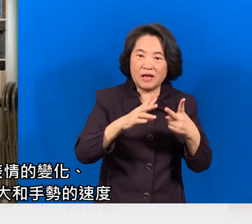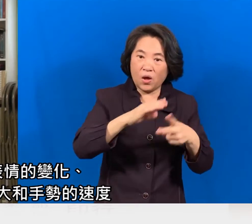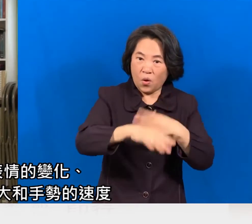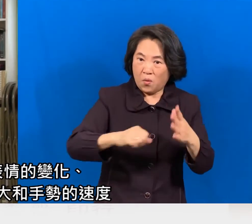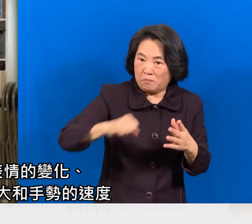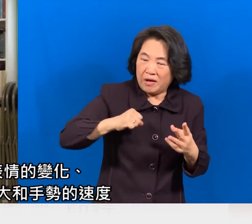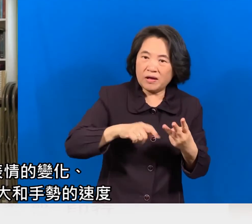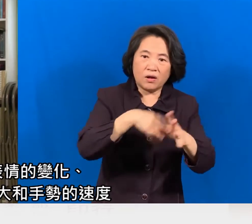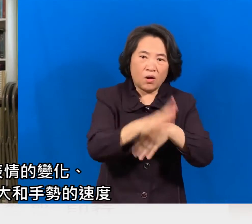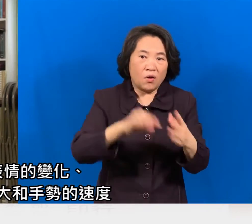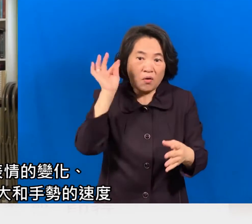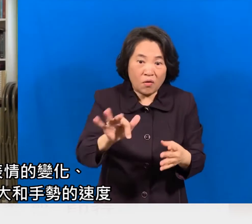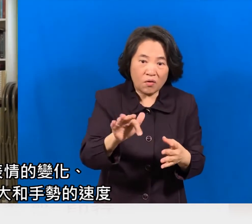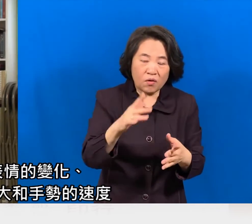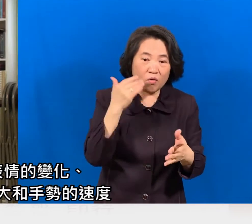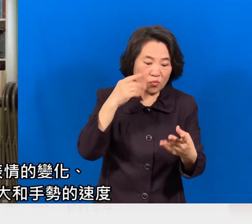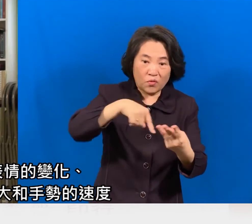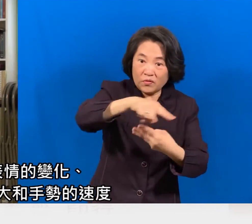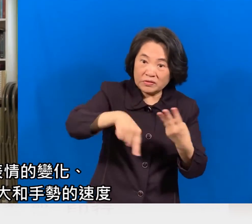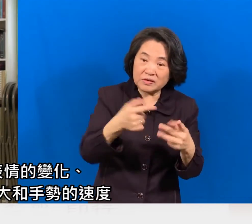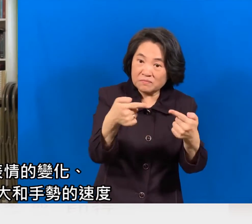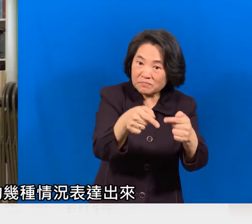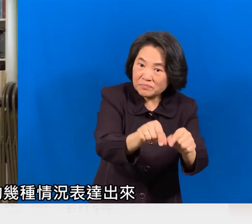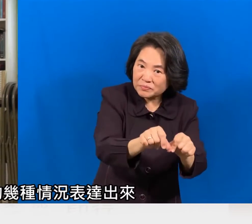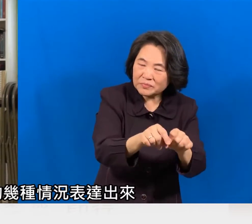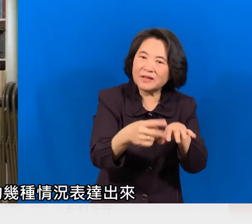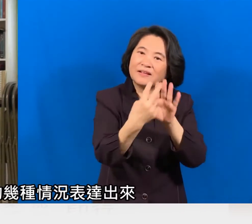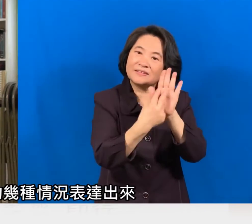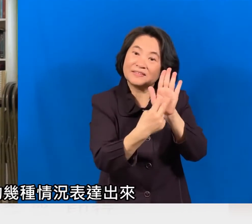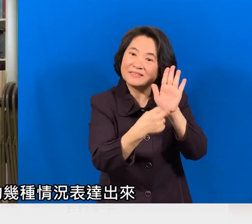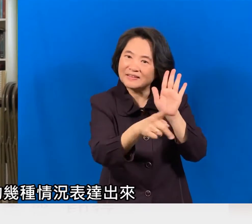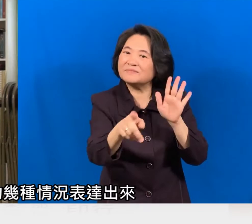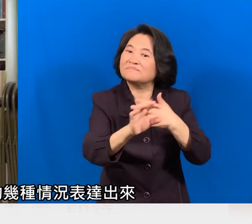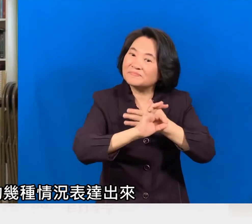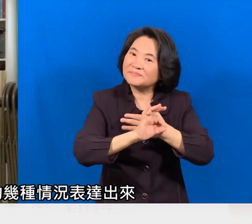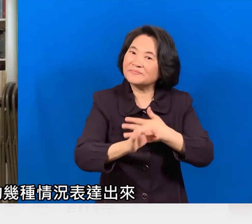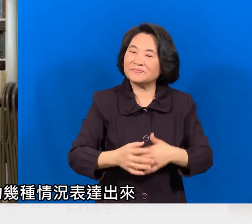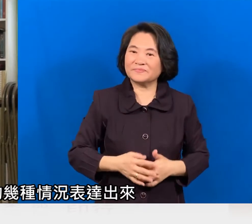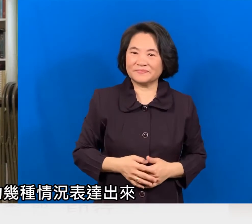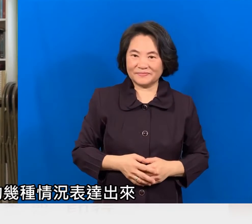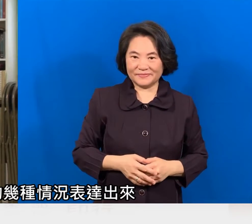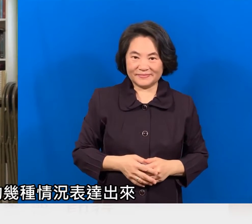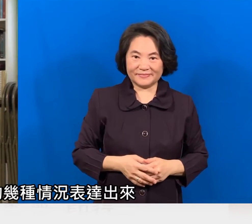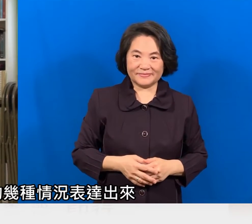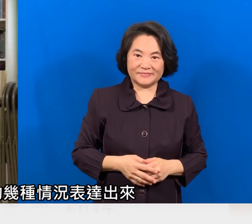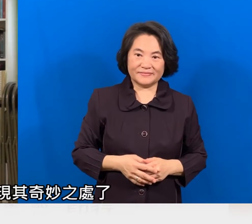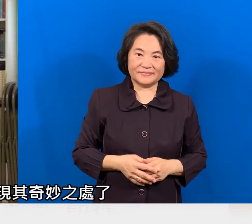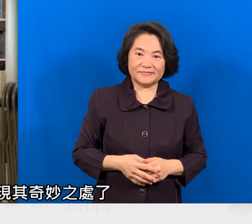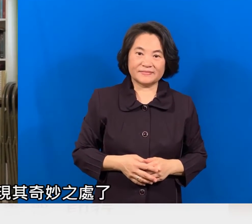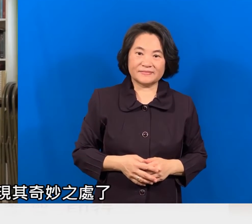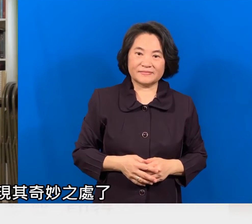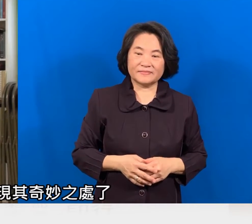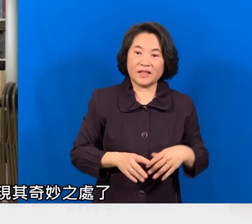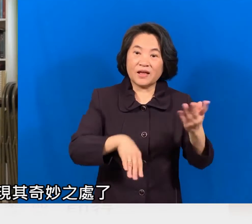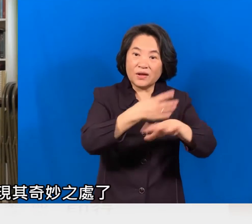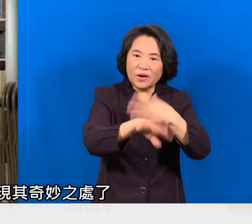enlargement of the sign, or different speeds in making the sign, let's try to express the various situations listed below. You'll